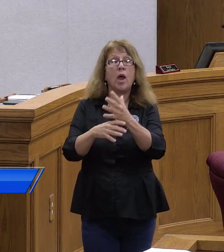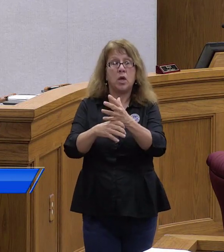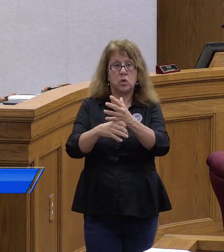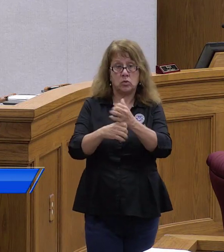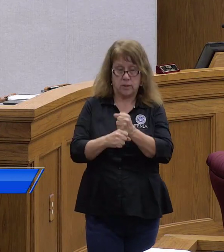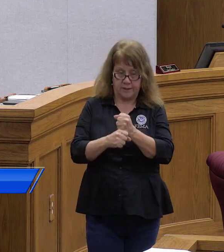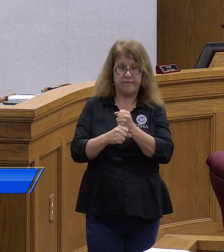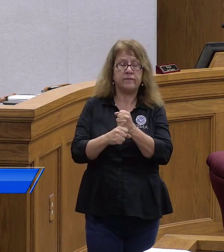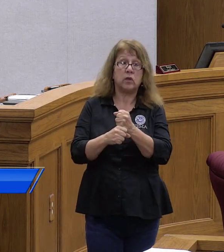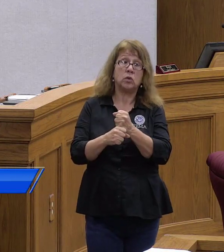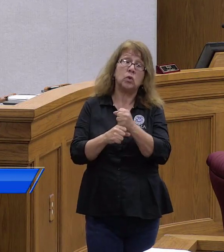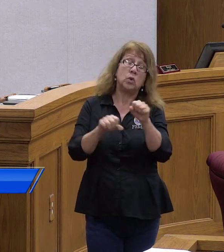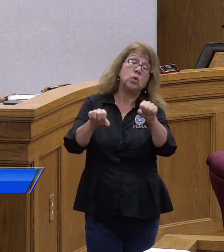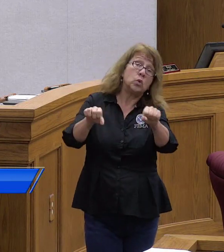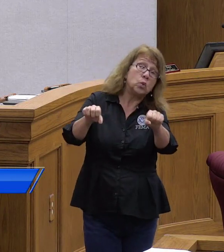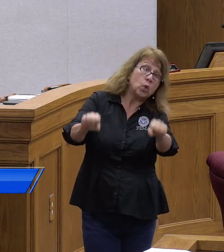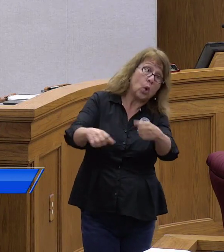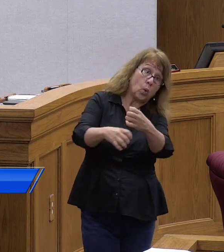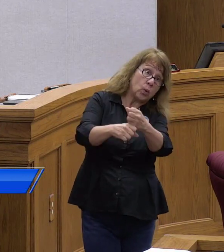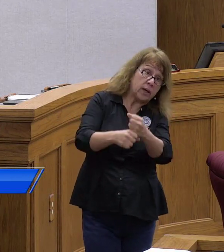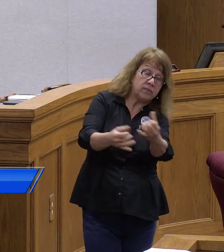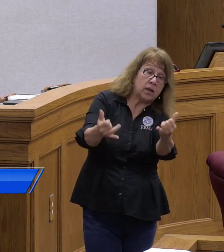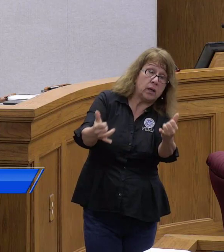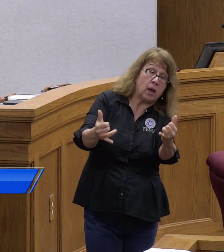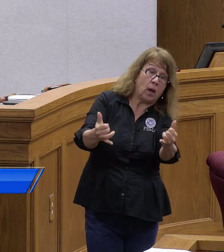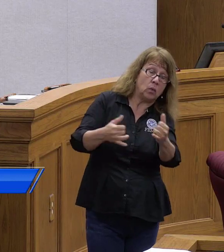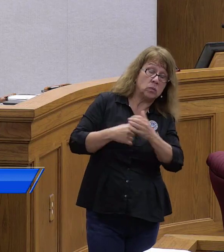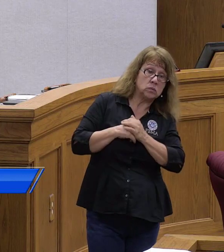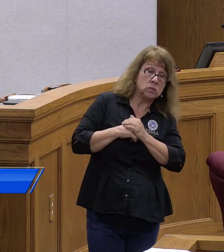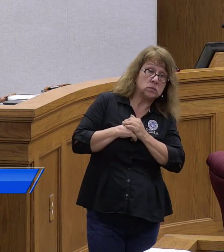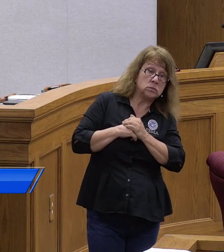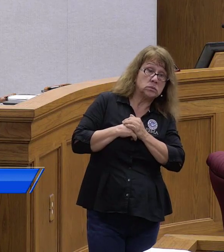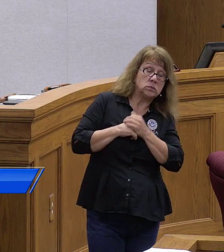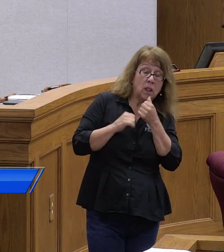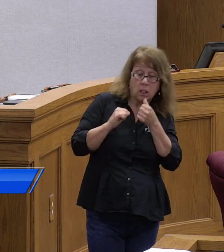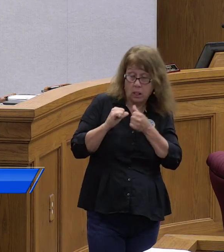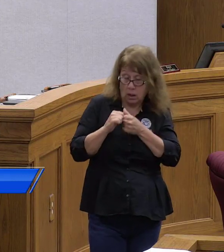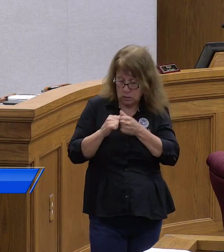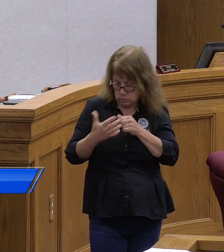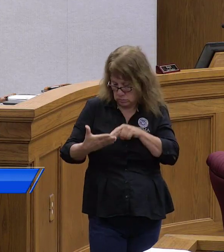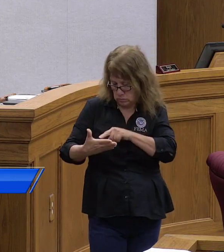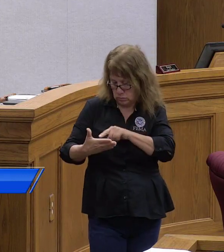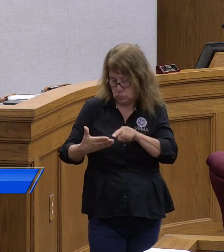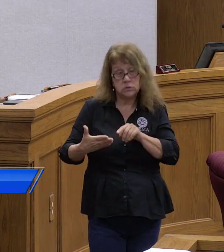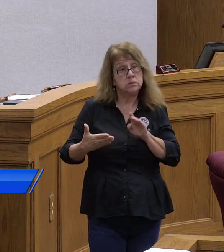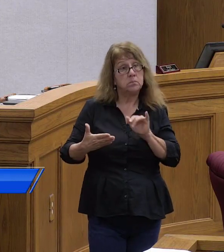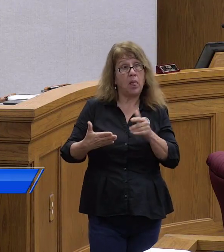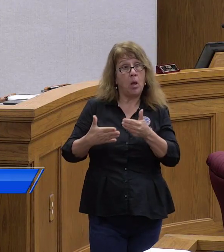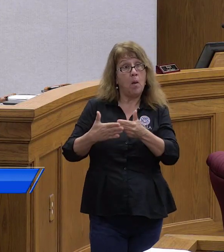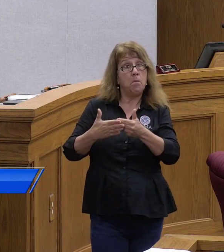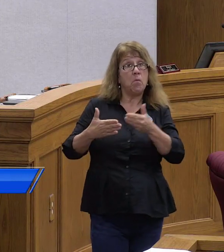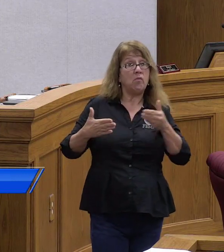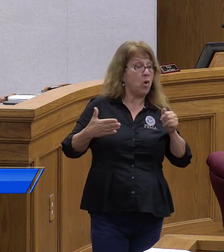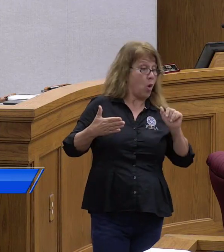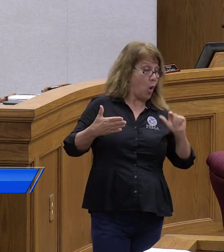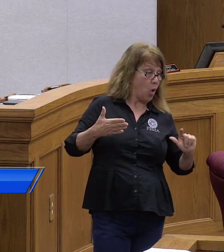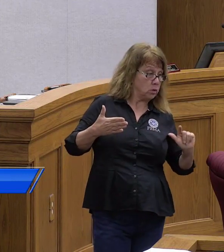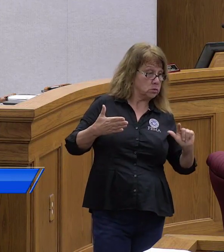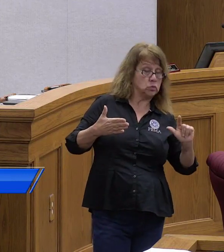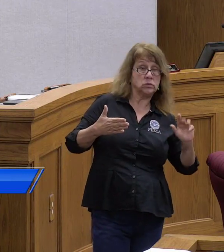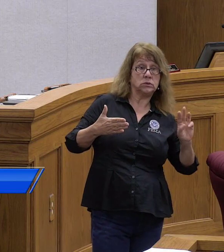from us, because you could receive a bill at this time that could have some usage prior to August the